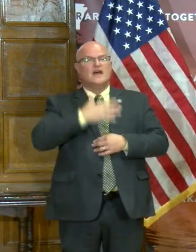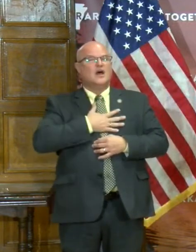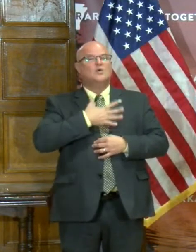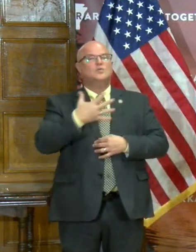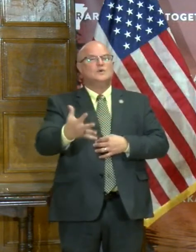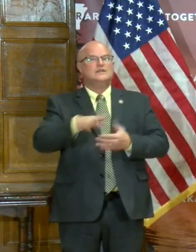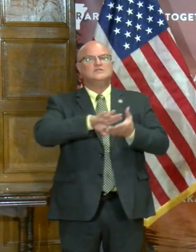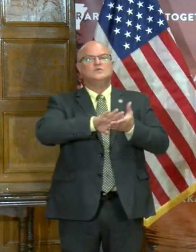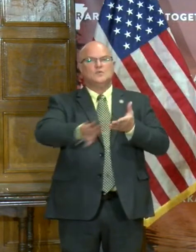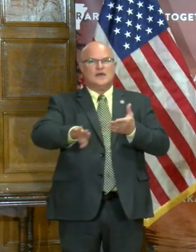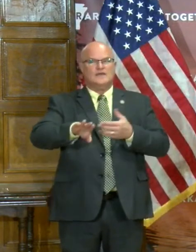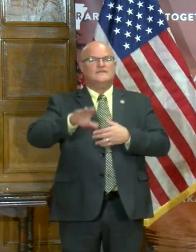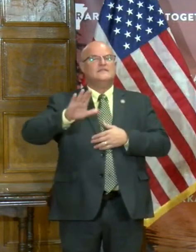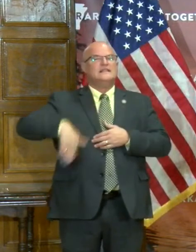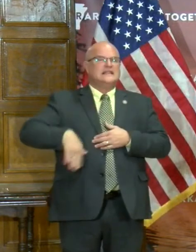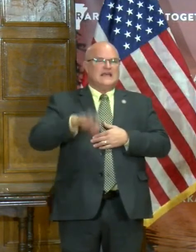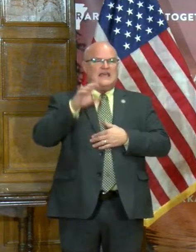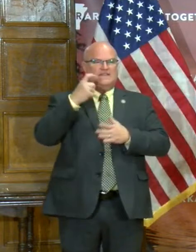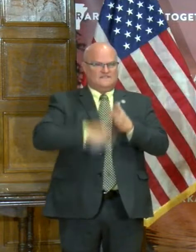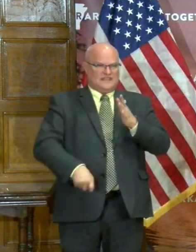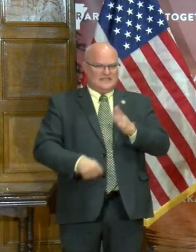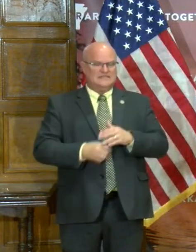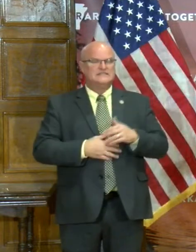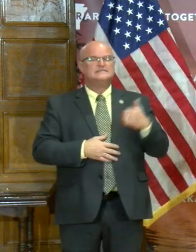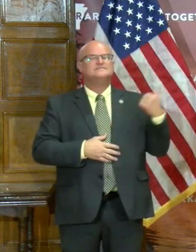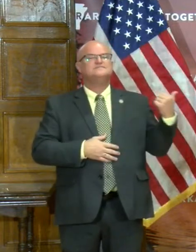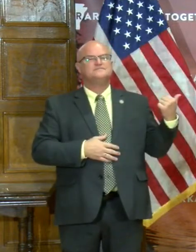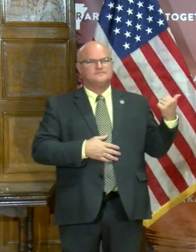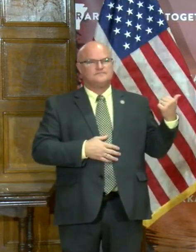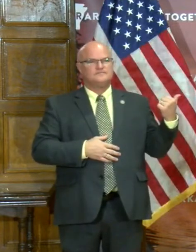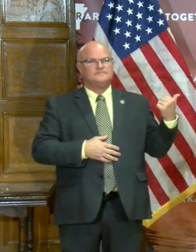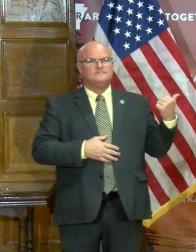willing to waive the late fee. Well,